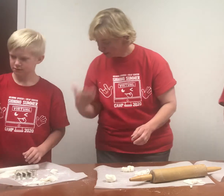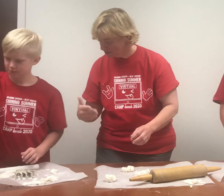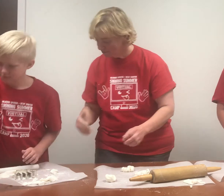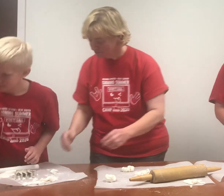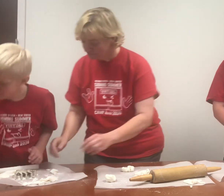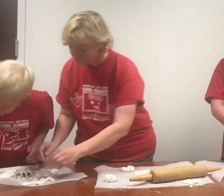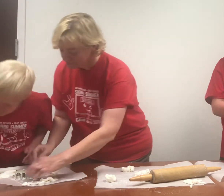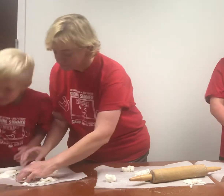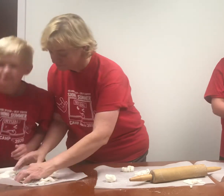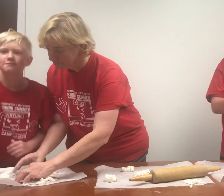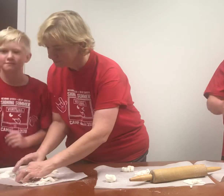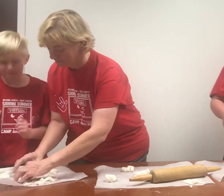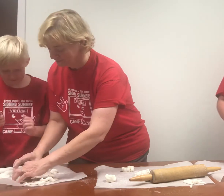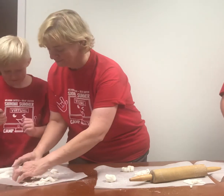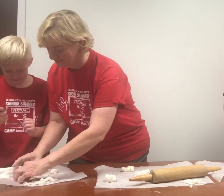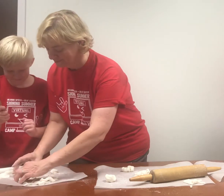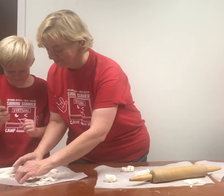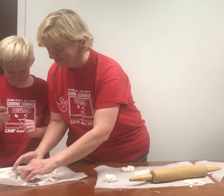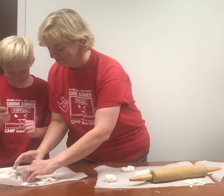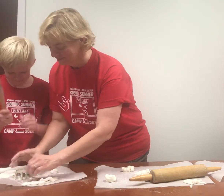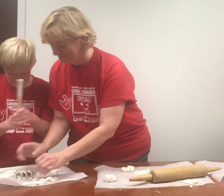Oh, that looks good.